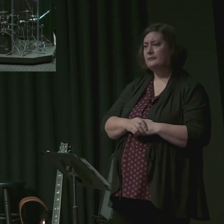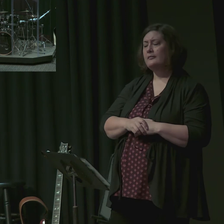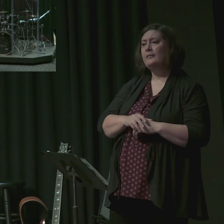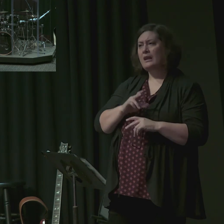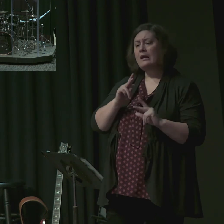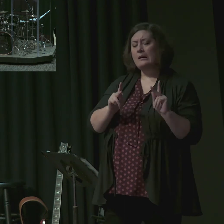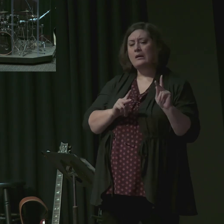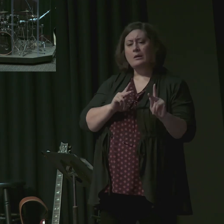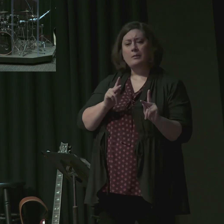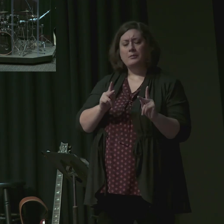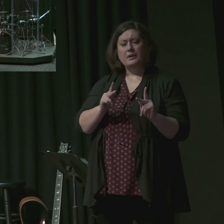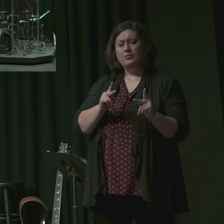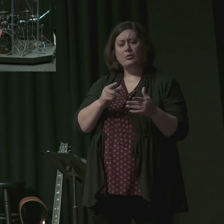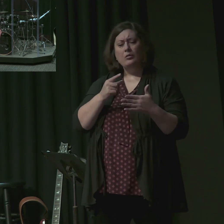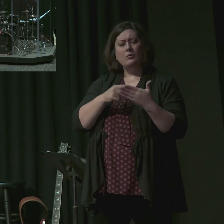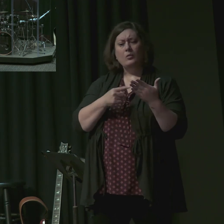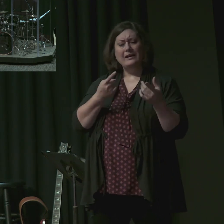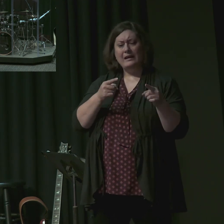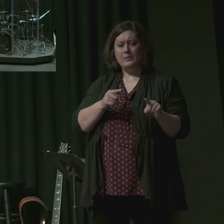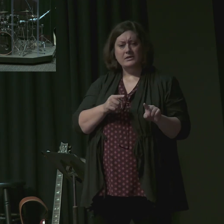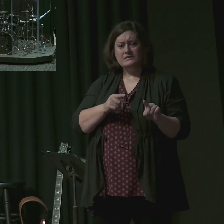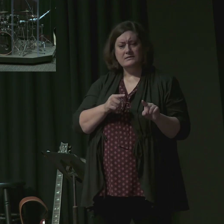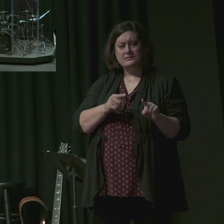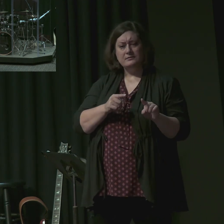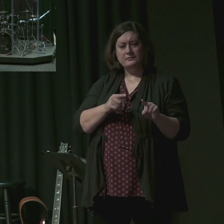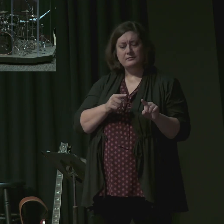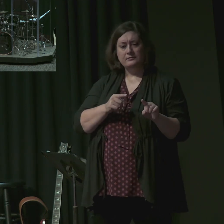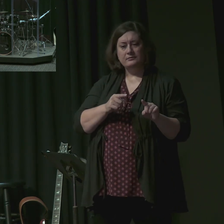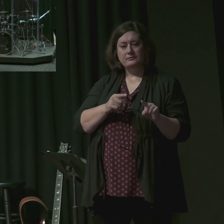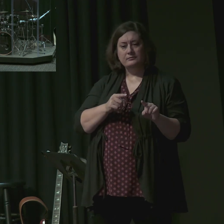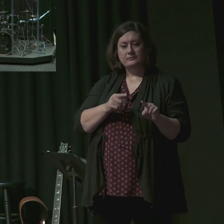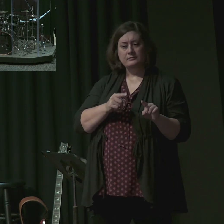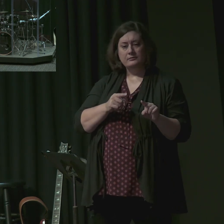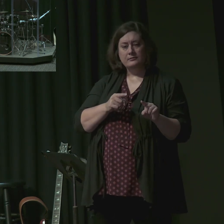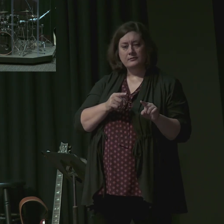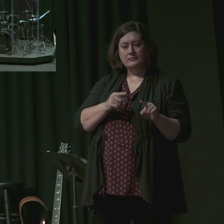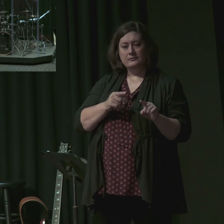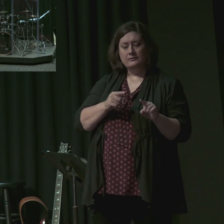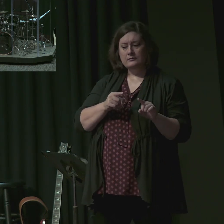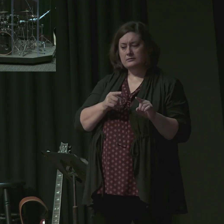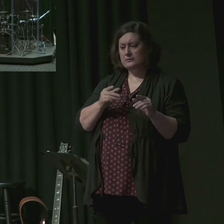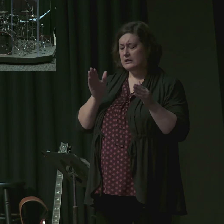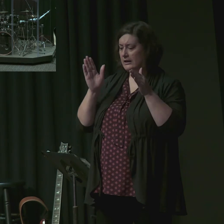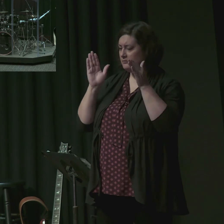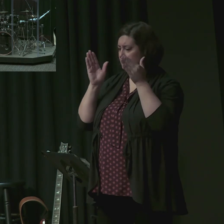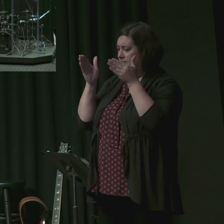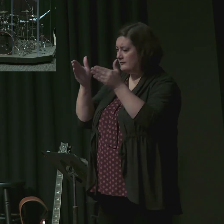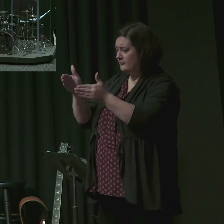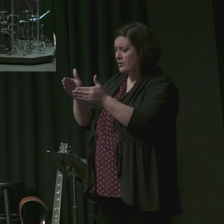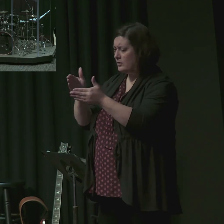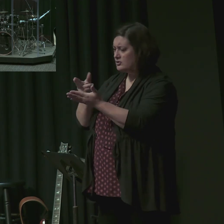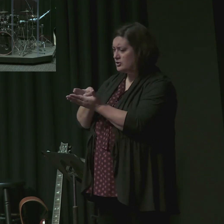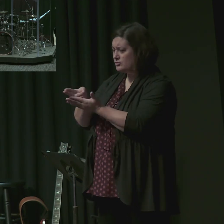But what happens when people turn away from truths? They turn to myths. You see that in the text?